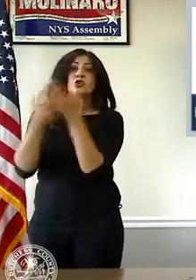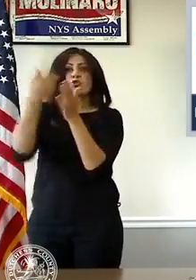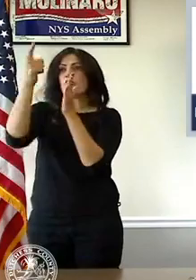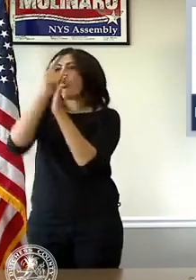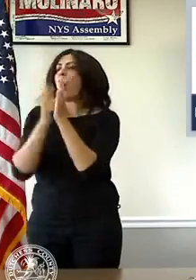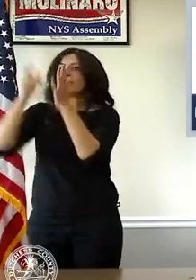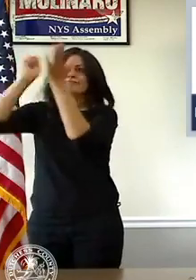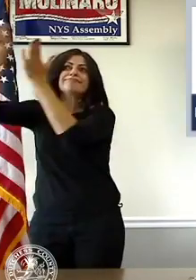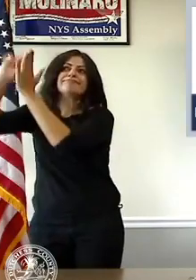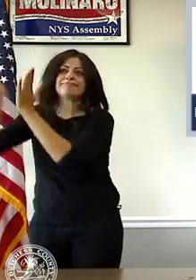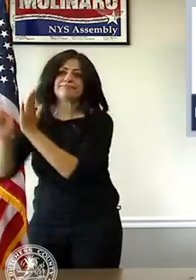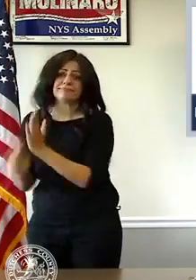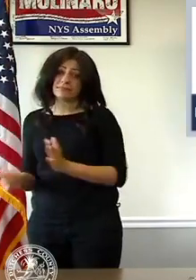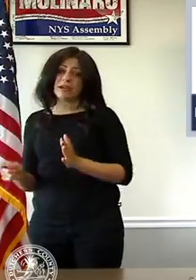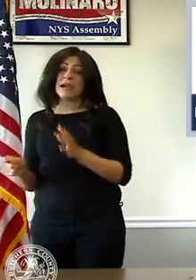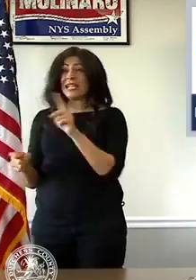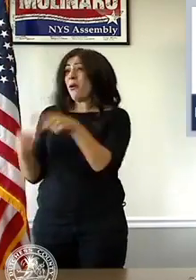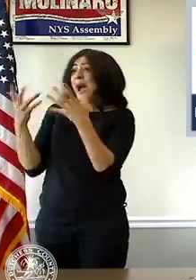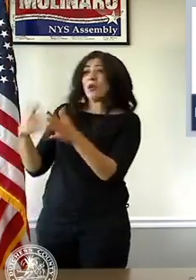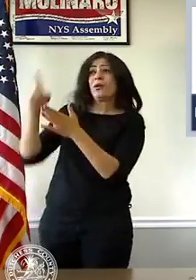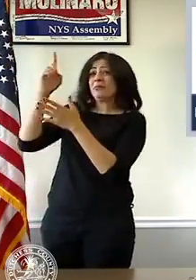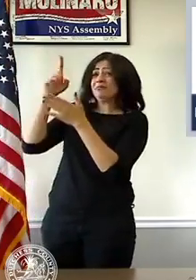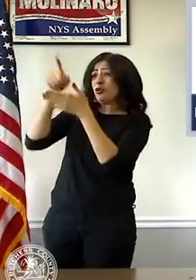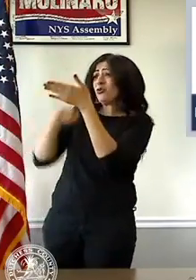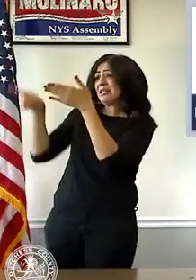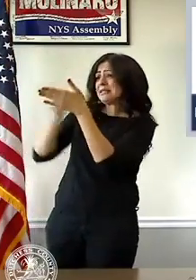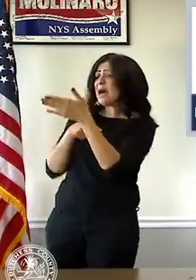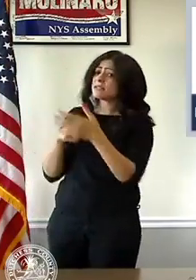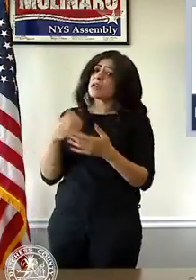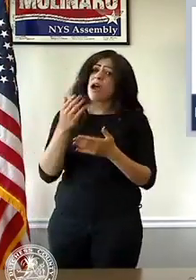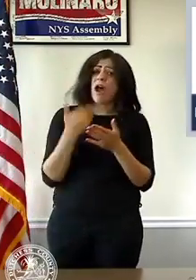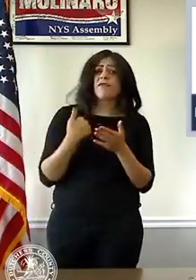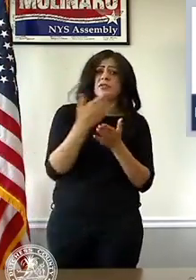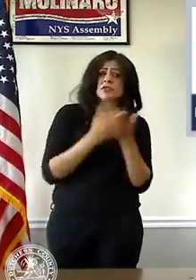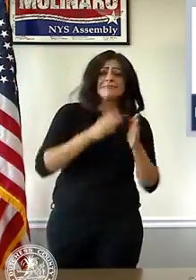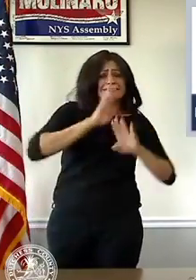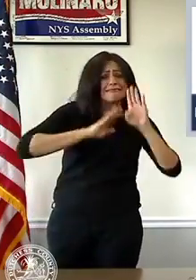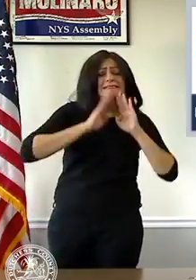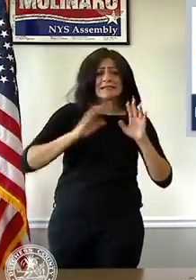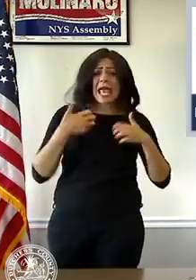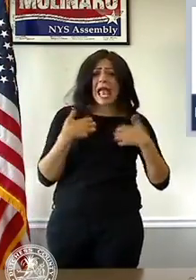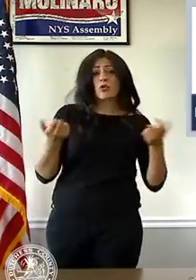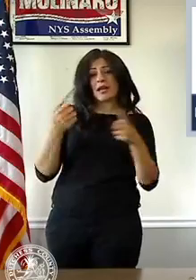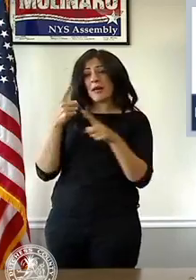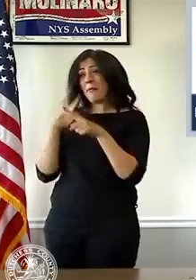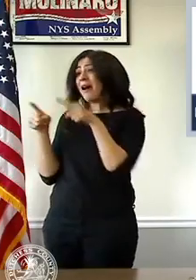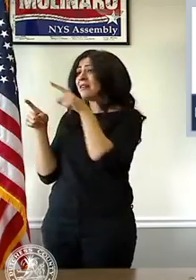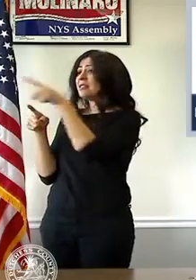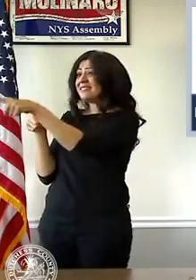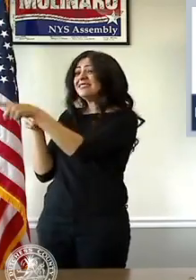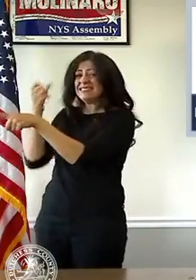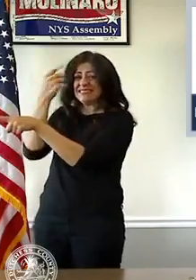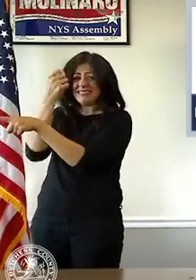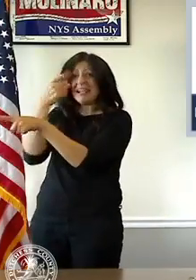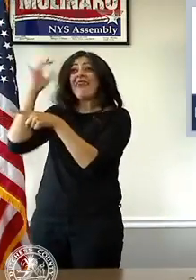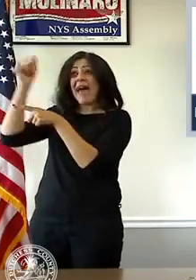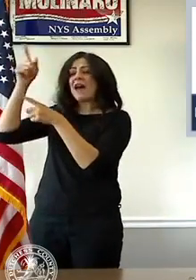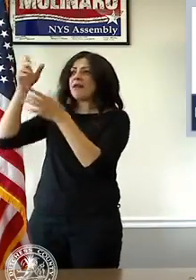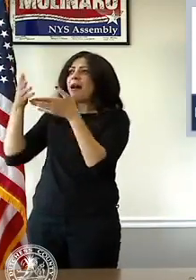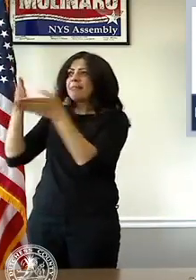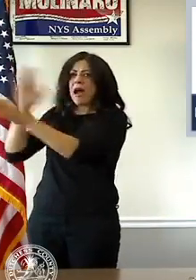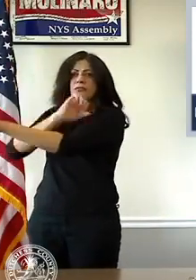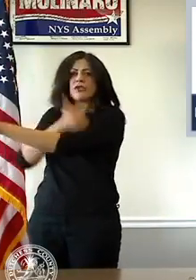although there are reasons to be angry. But what I will tell you is that while that may have made sense during the